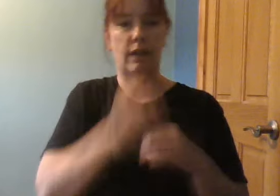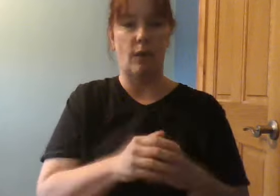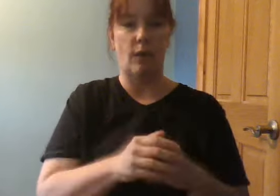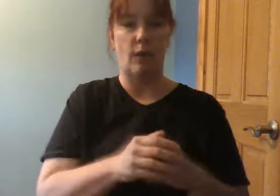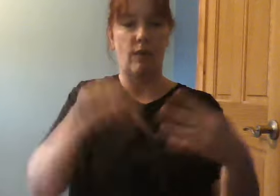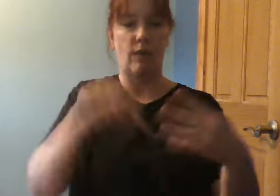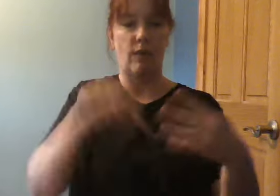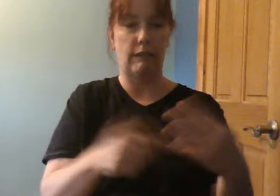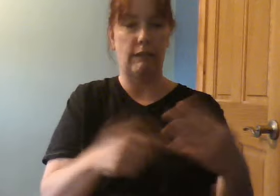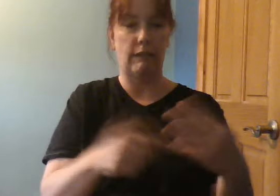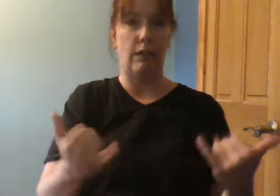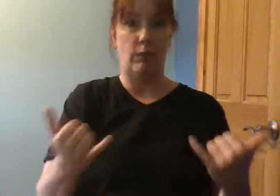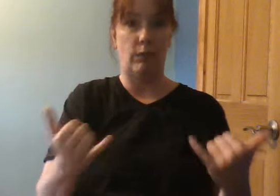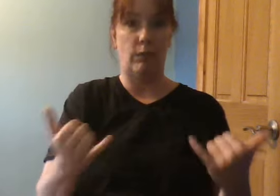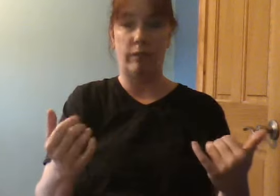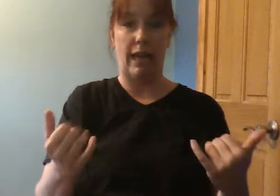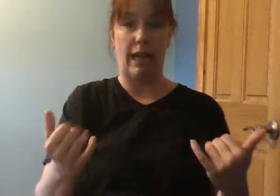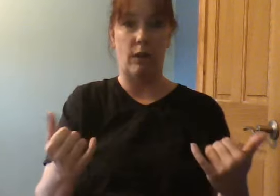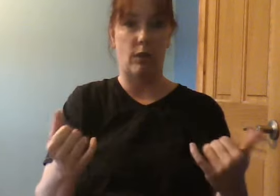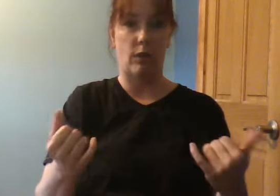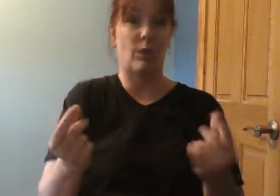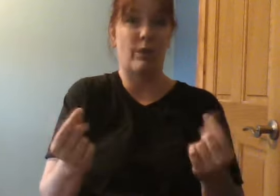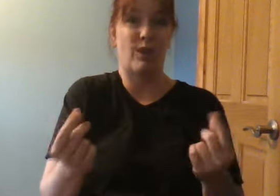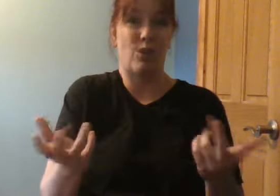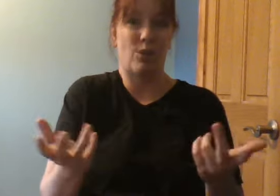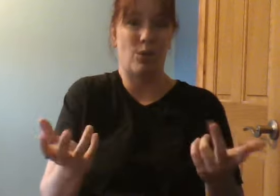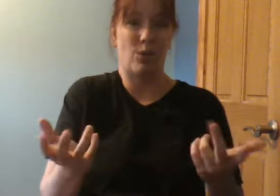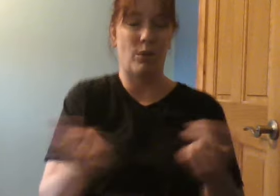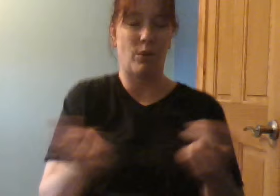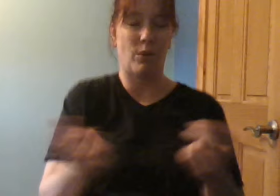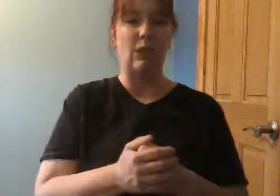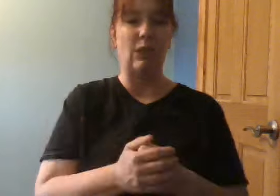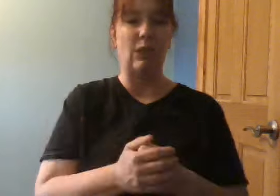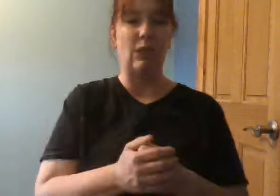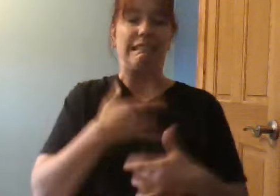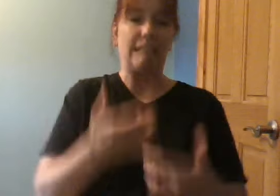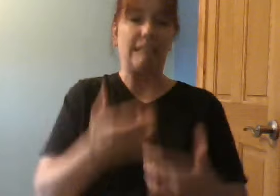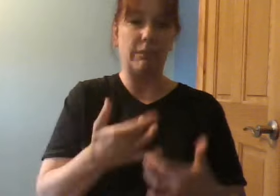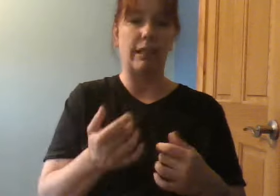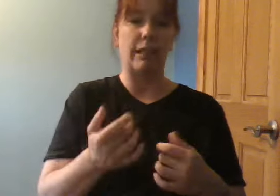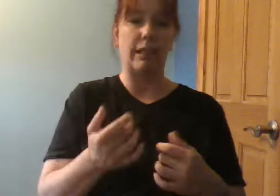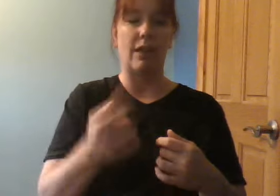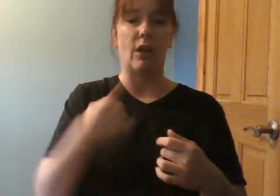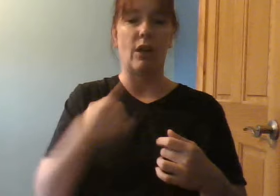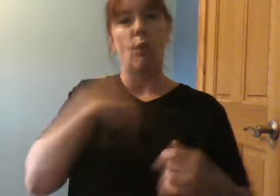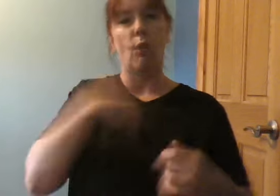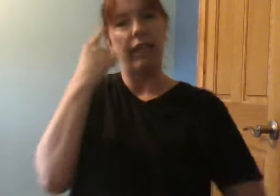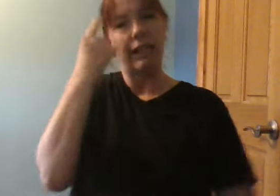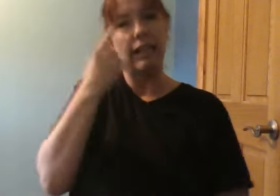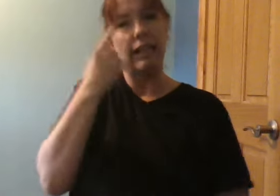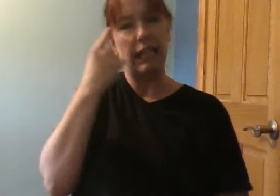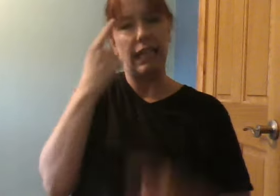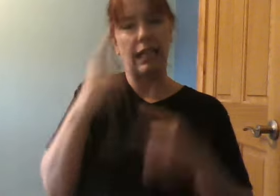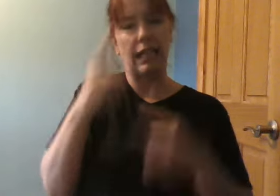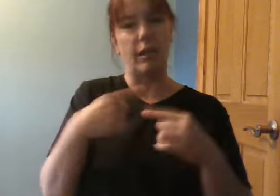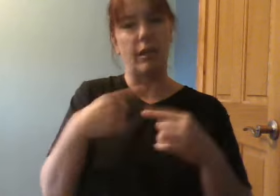do about it? Well, what we tend to do about it is we think about Orwell space, and we try